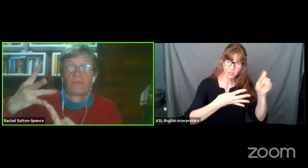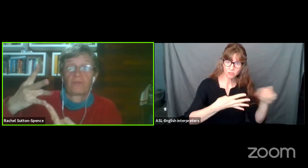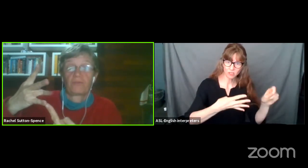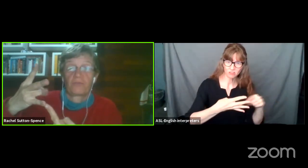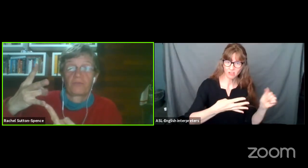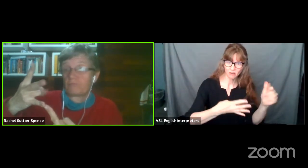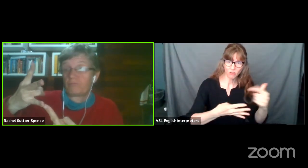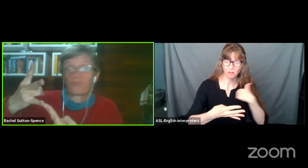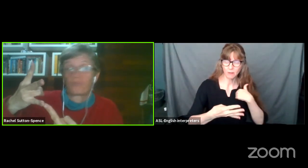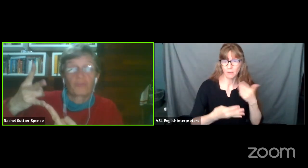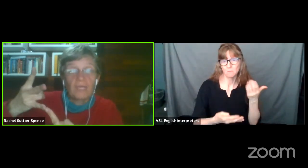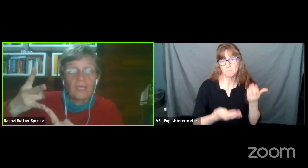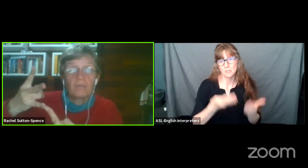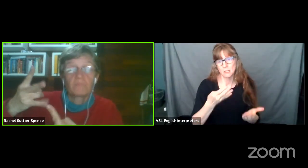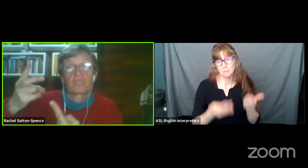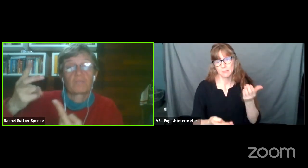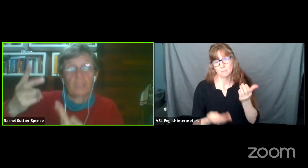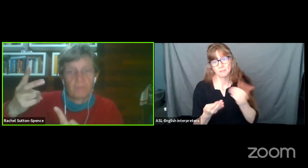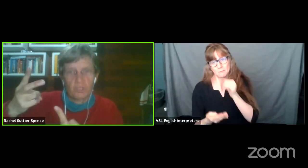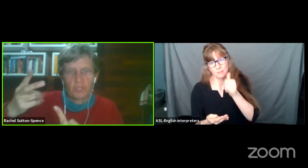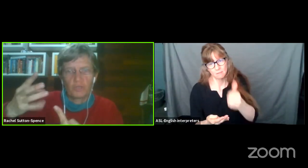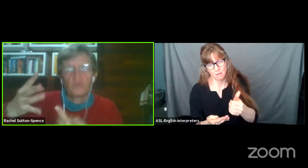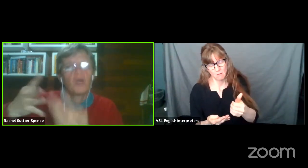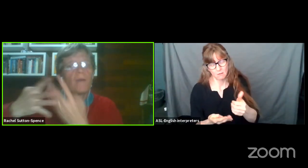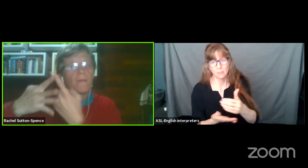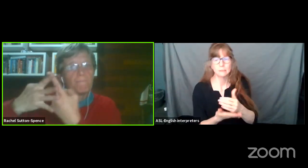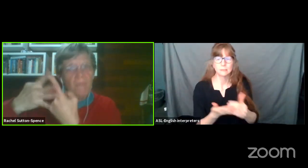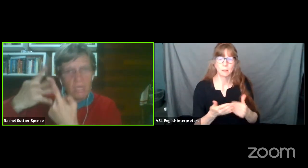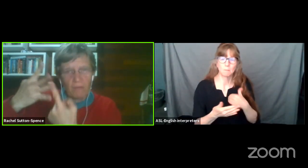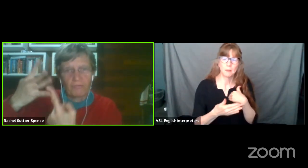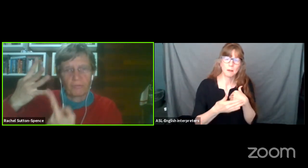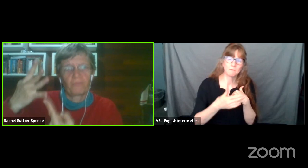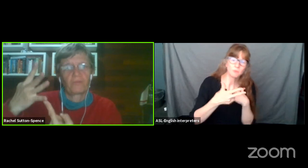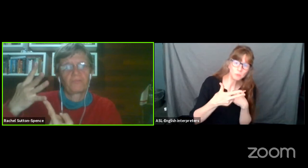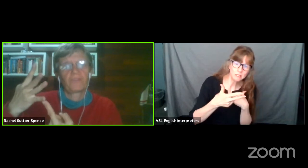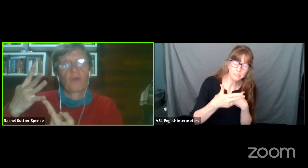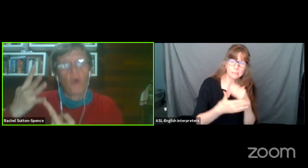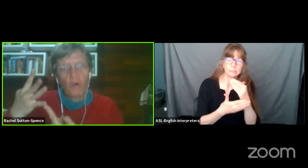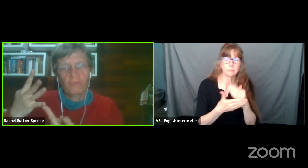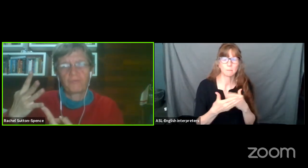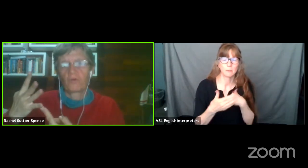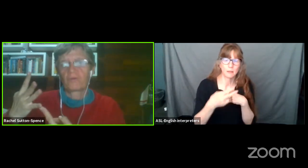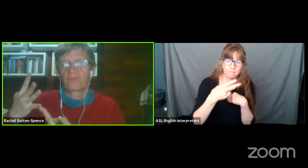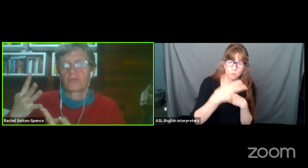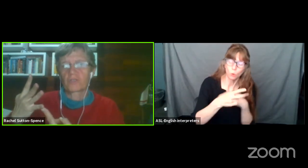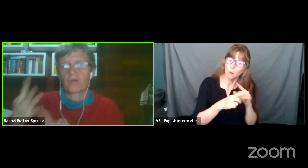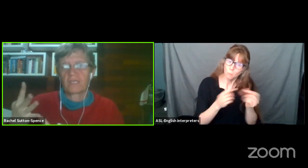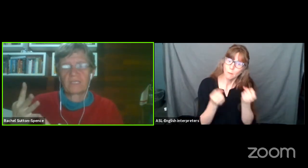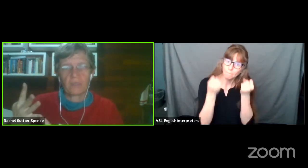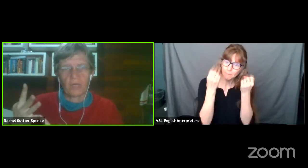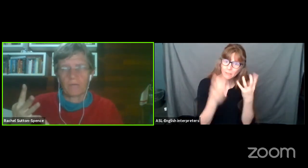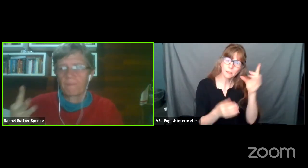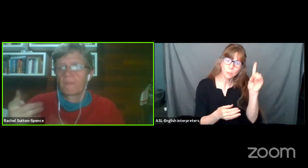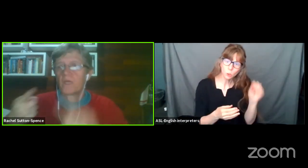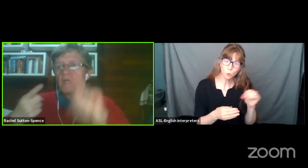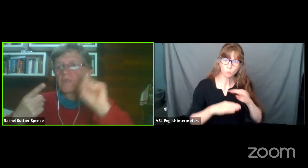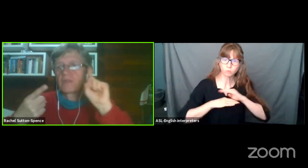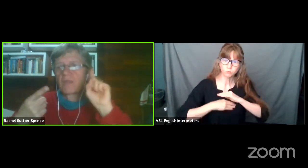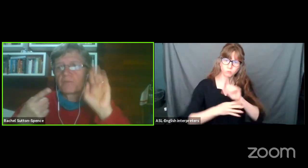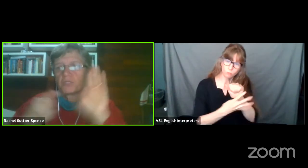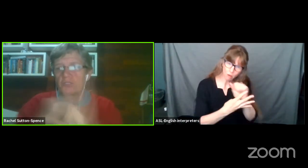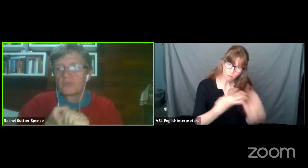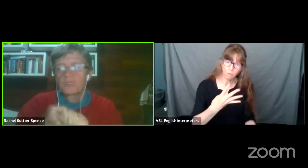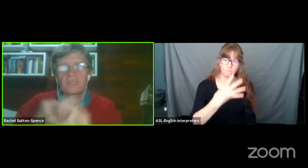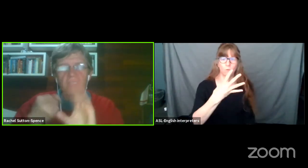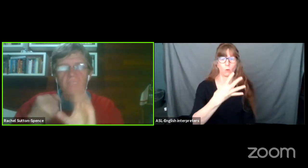It may fulfill 3, sometimes 2, but many of them fulfill all 4 of those criteria. That